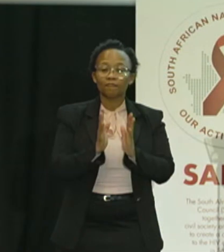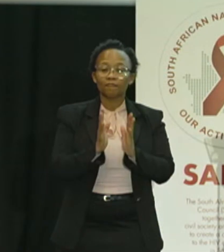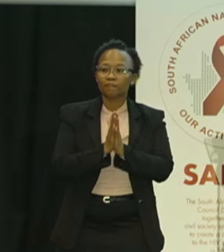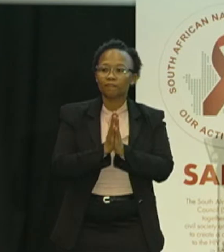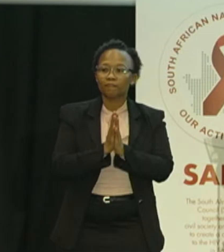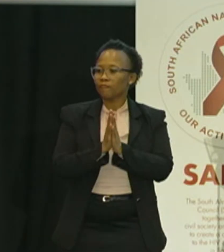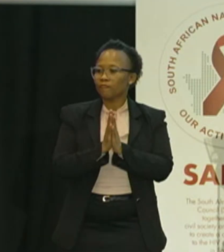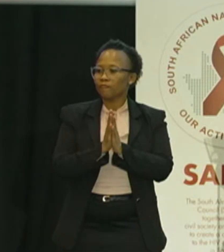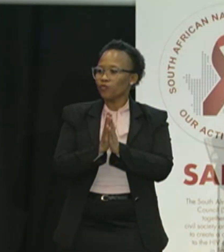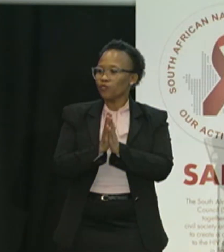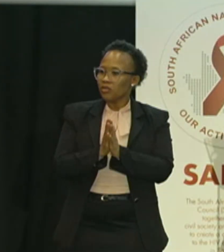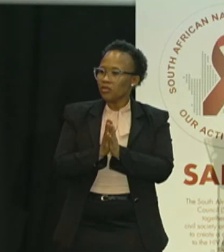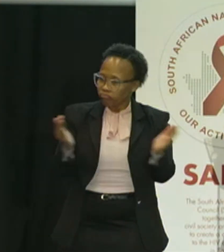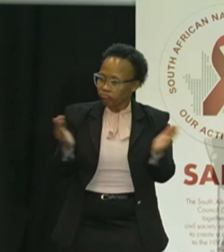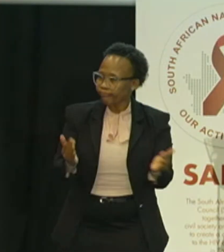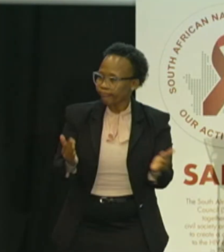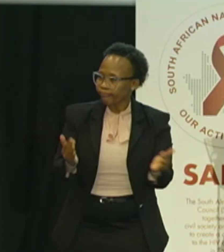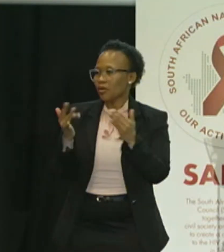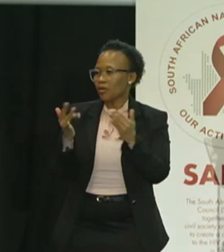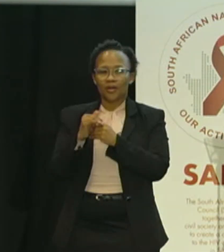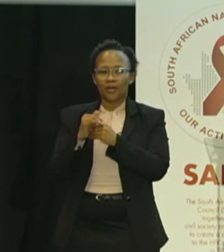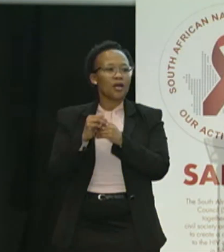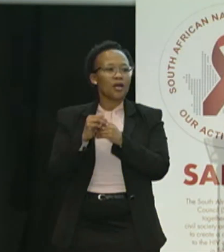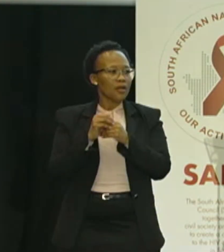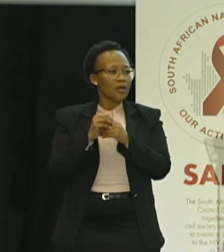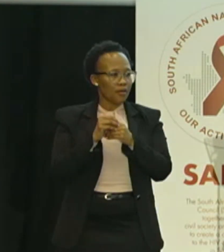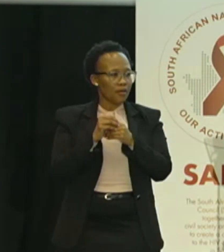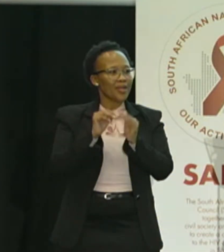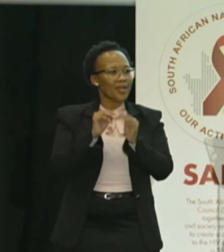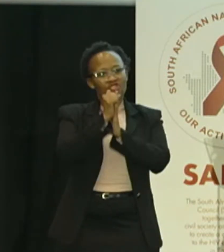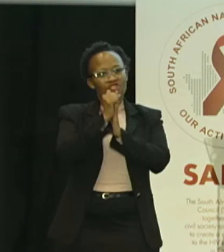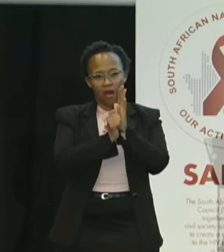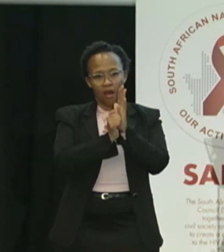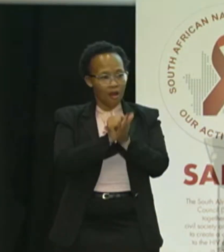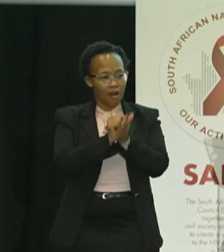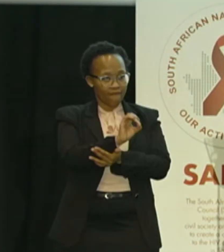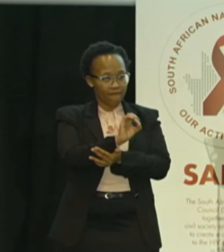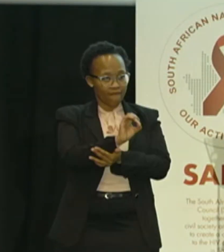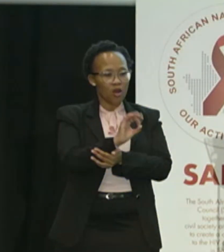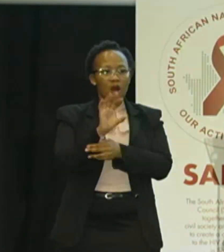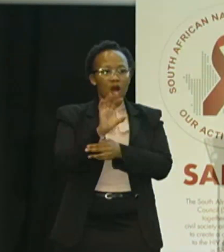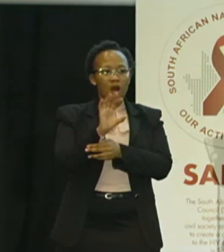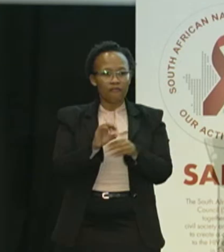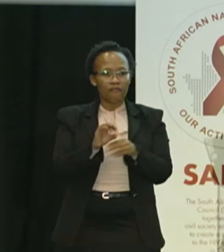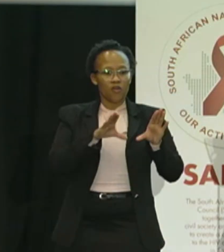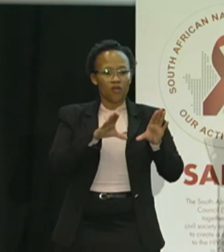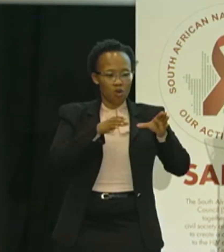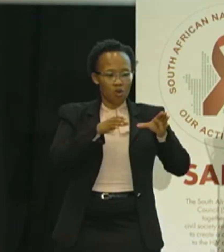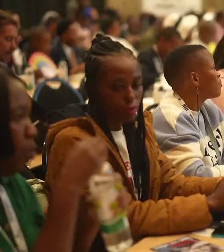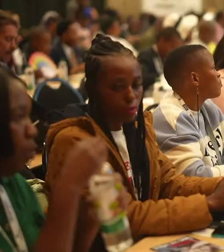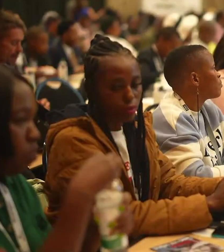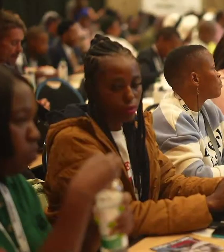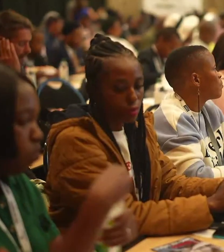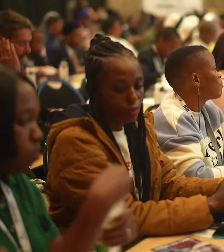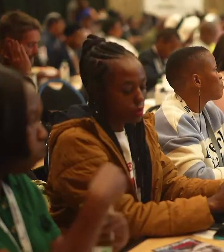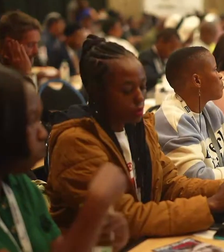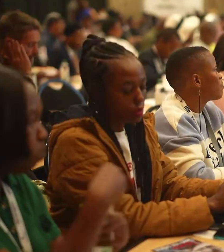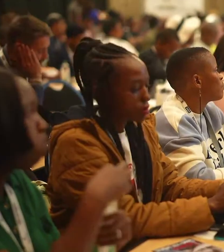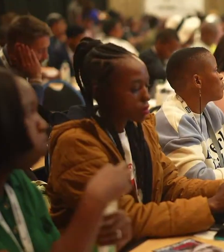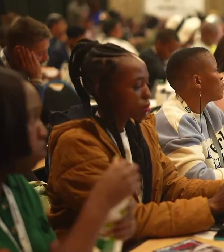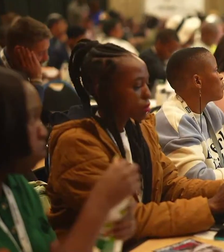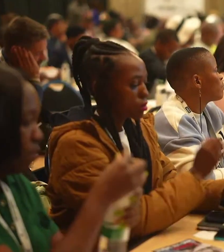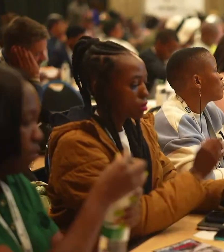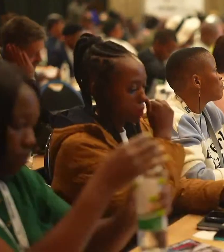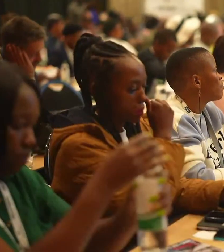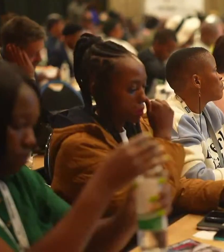agenda that has been shared. There'll be some breakaway rooms. Find an area of interest that really talks to you, that you